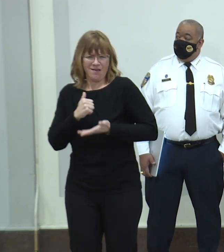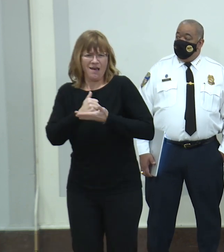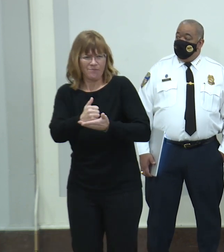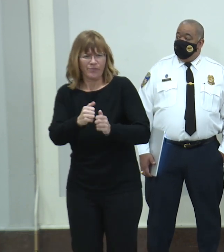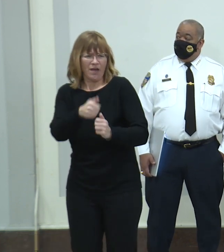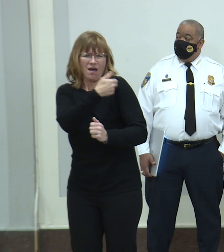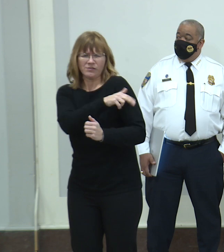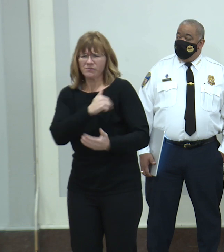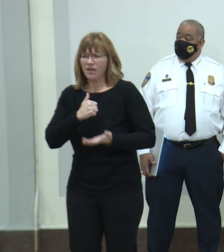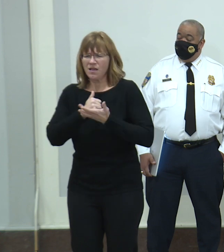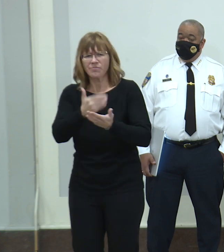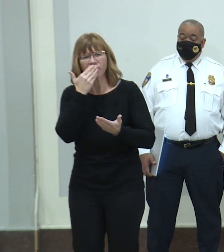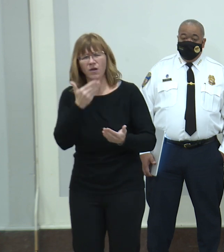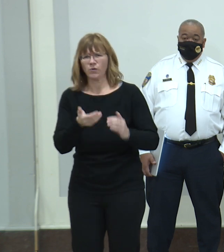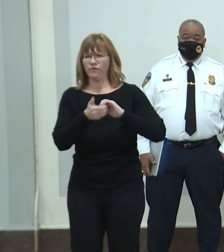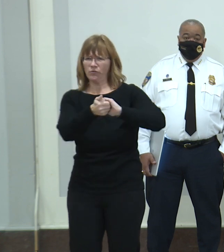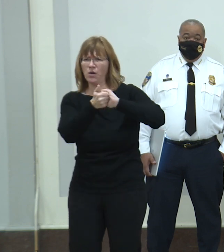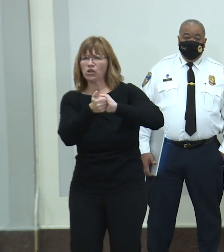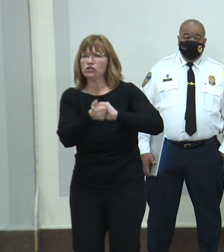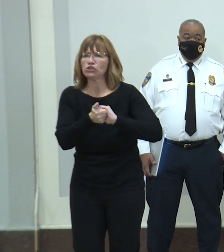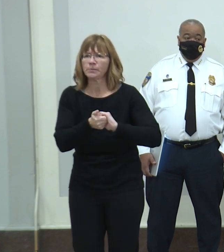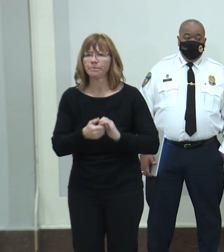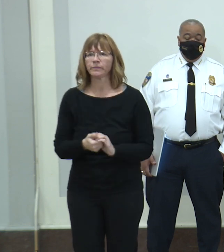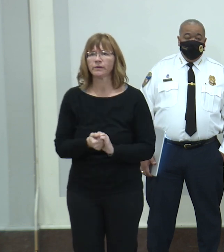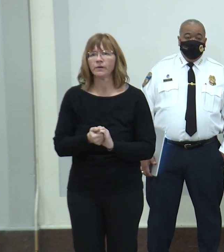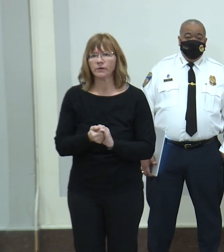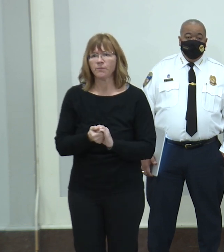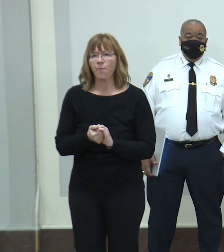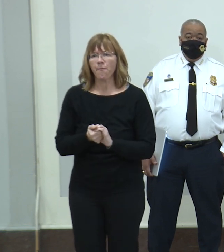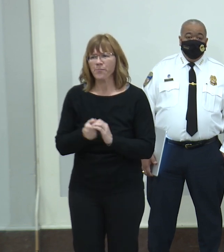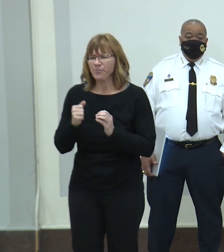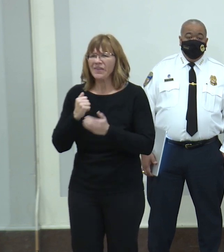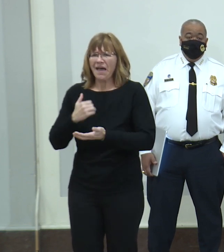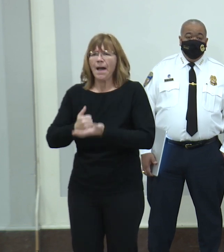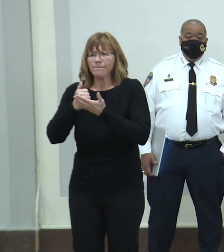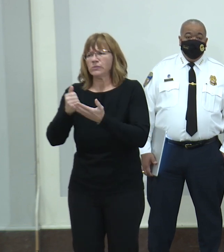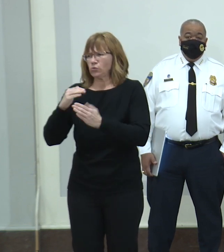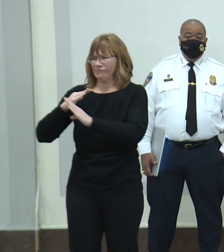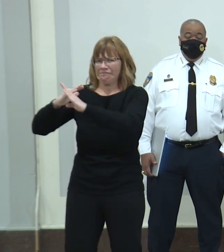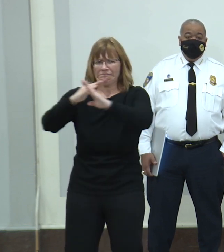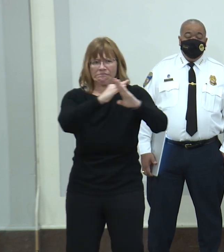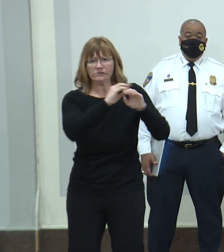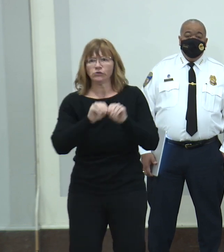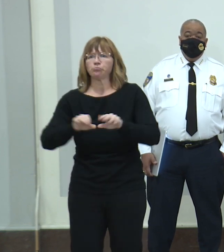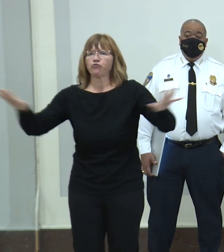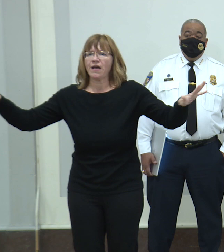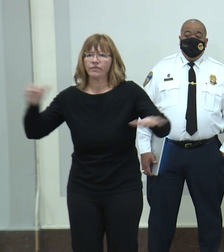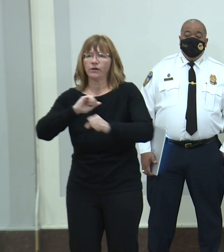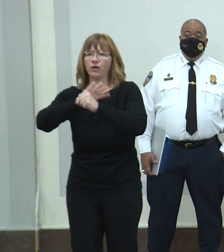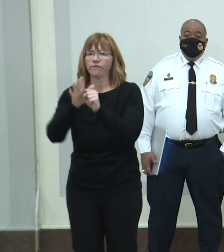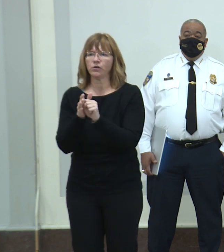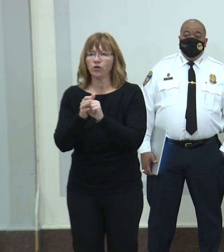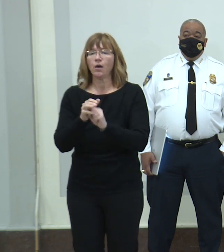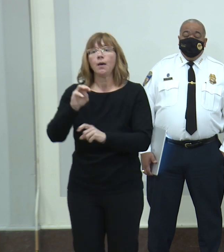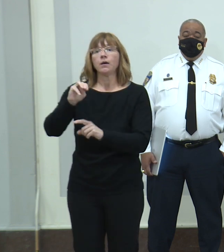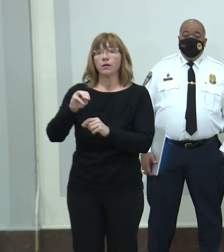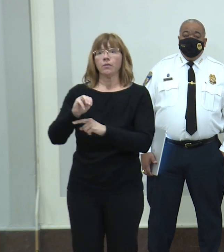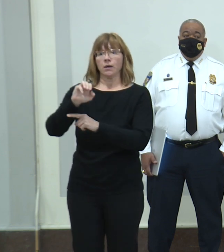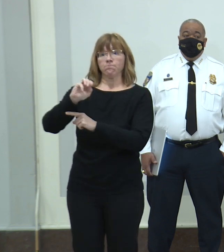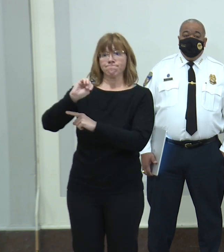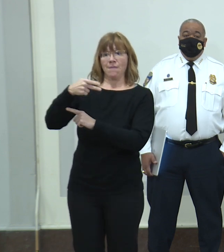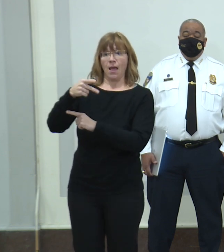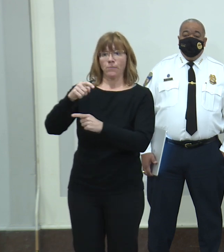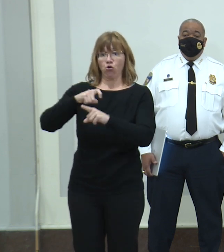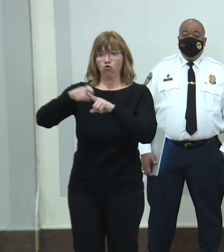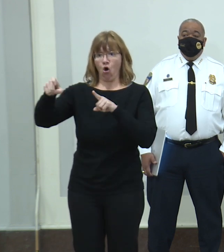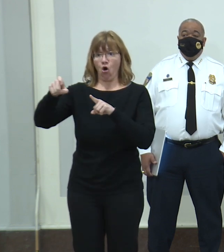to getting the vaccine. To that point, I want to remind everyone about the MAP call center line. Our older adults over the age of 65